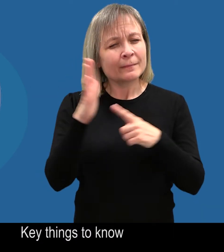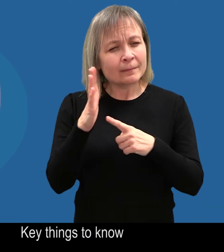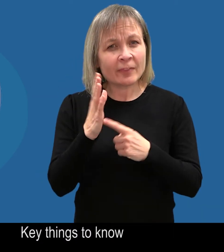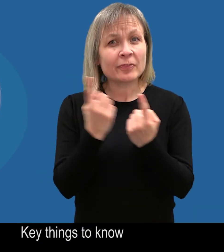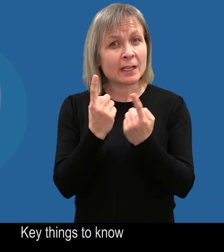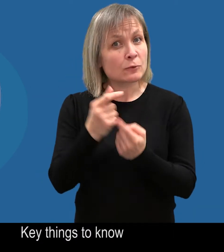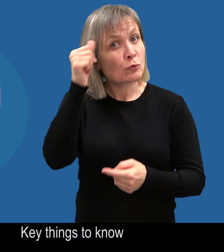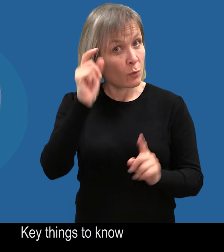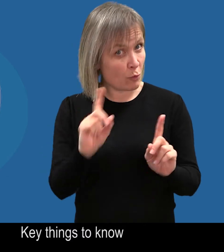Key things to know.